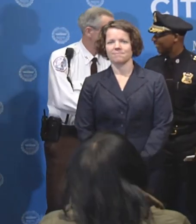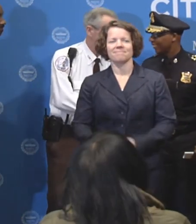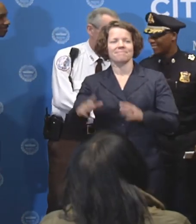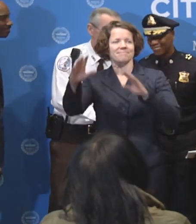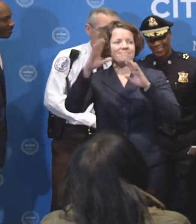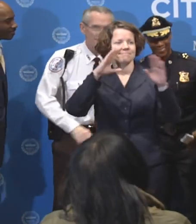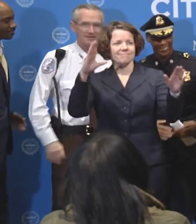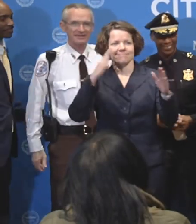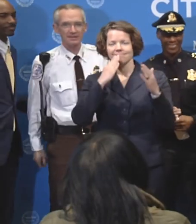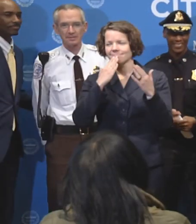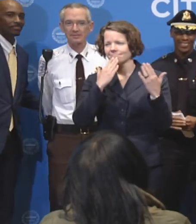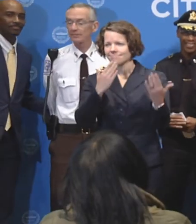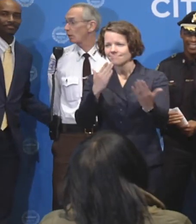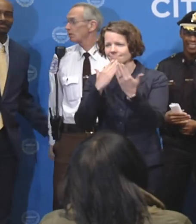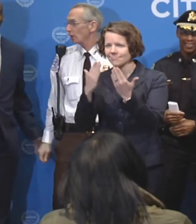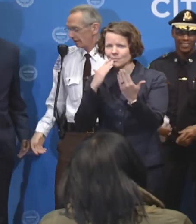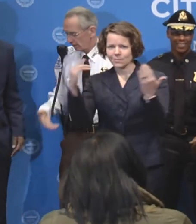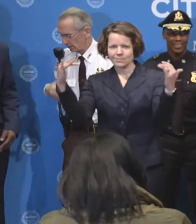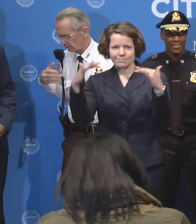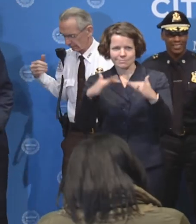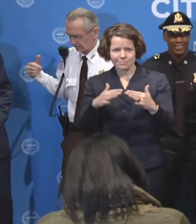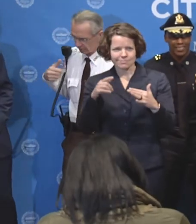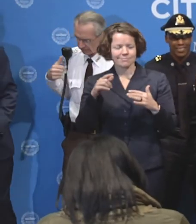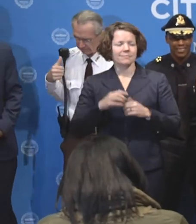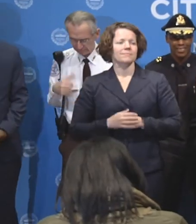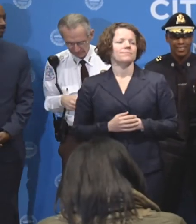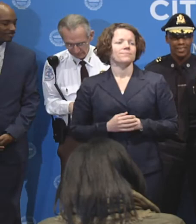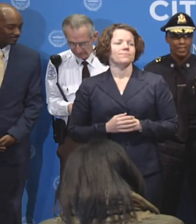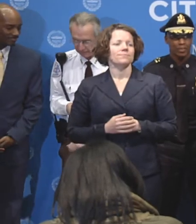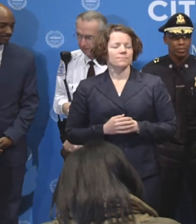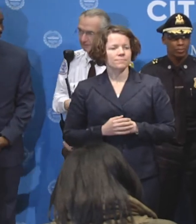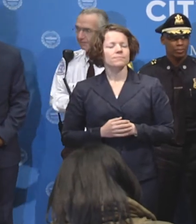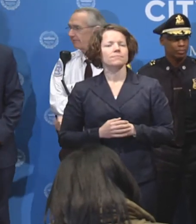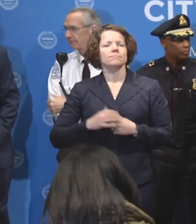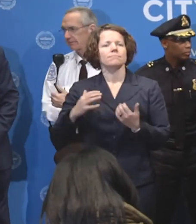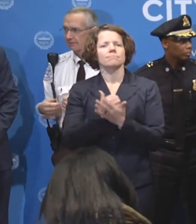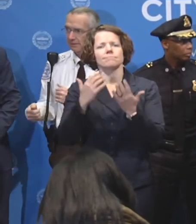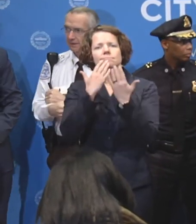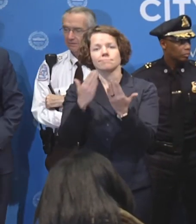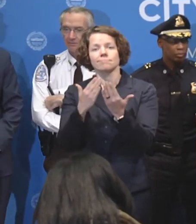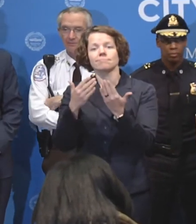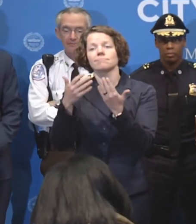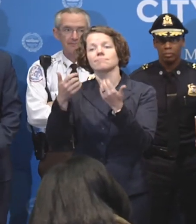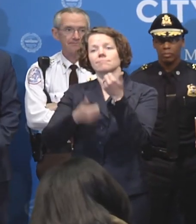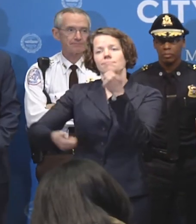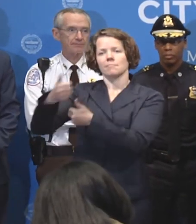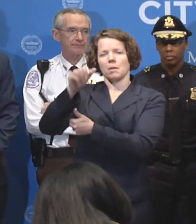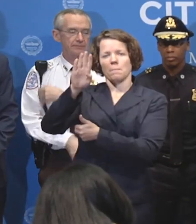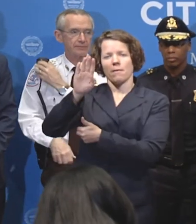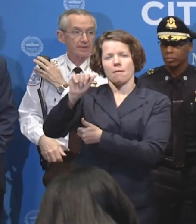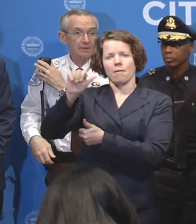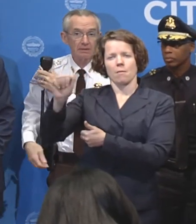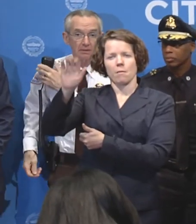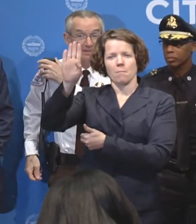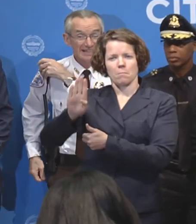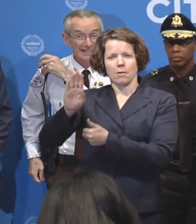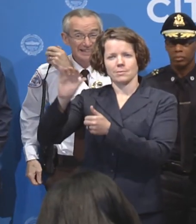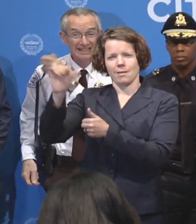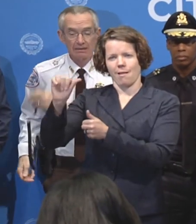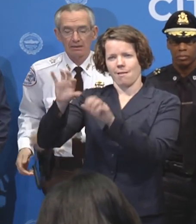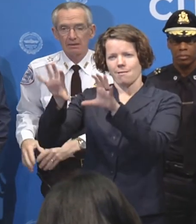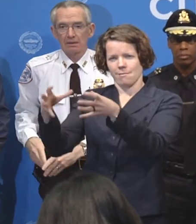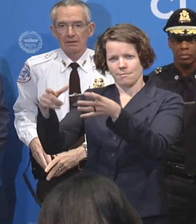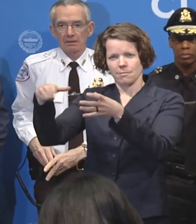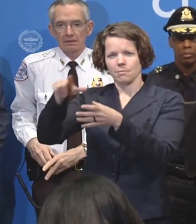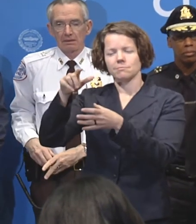thank you, everybody. I want to thank you for being here today. I want to thank Tom Grilk from the BAA, Commissioner